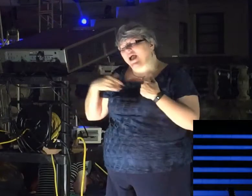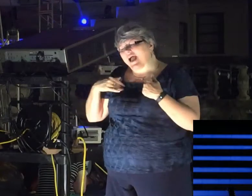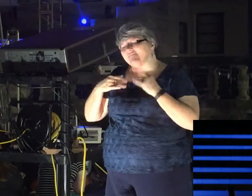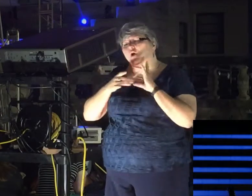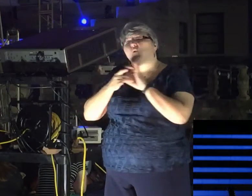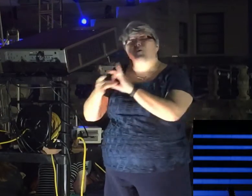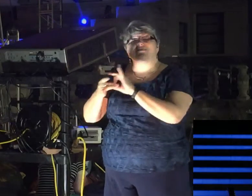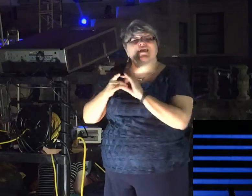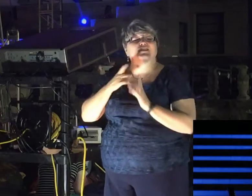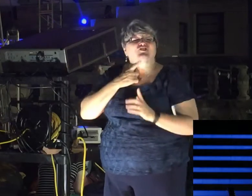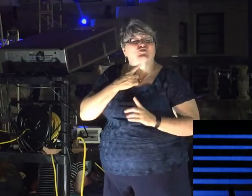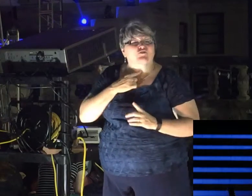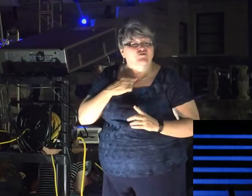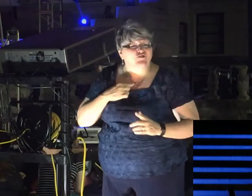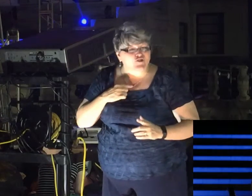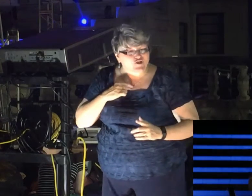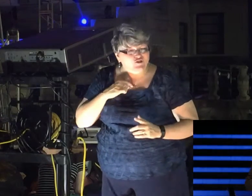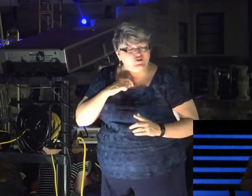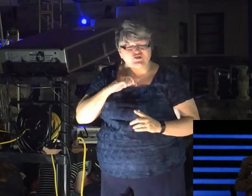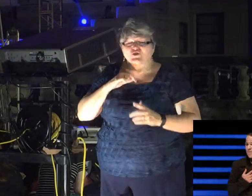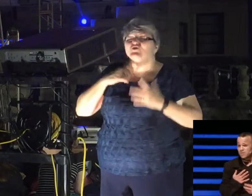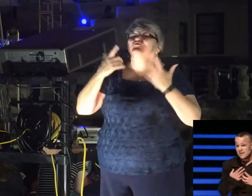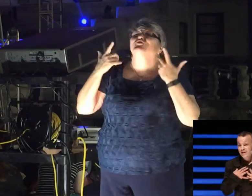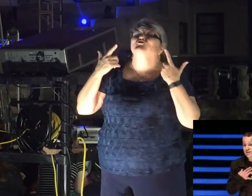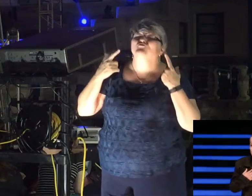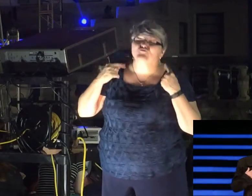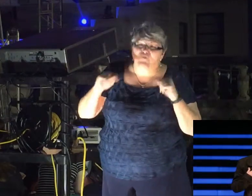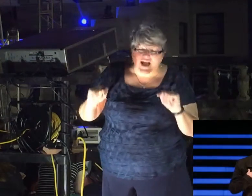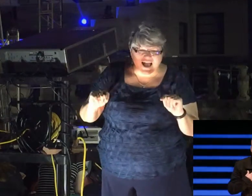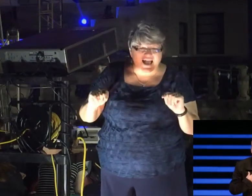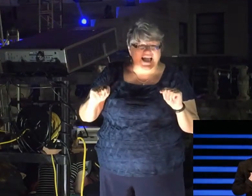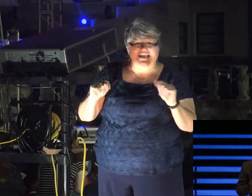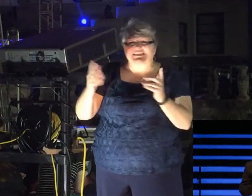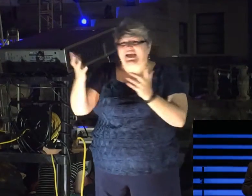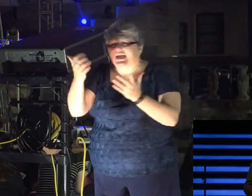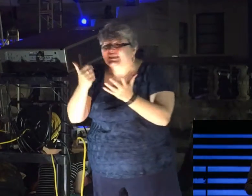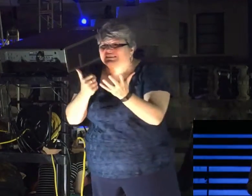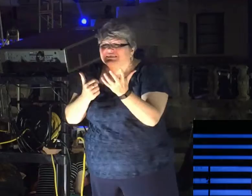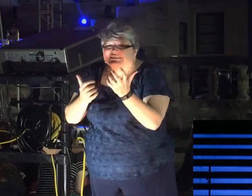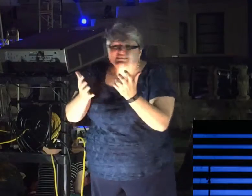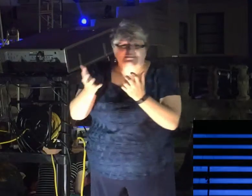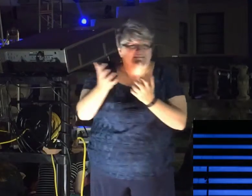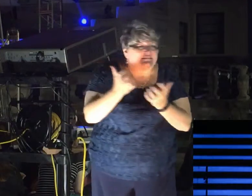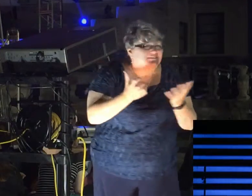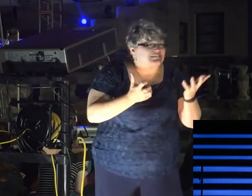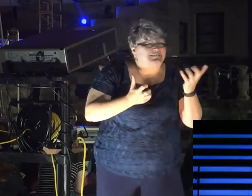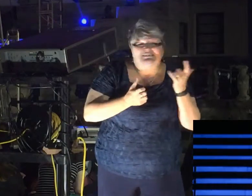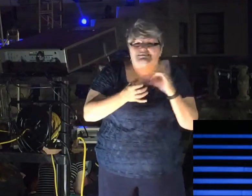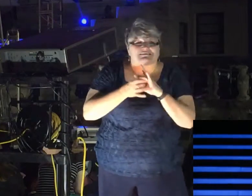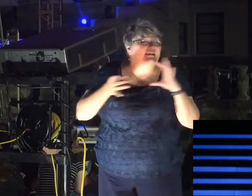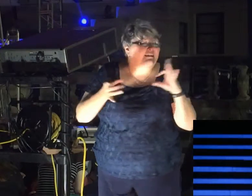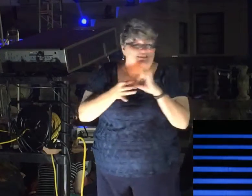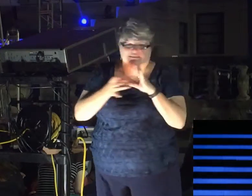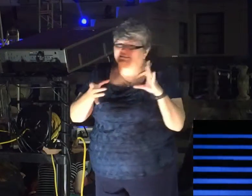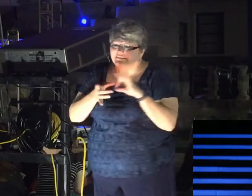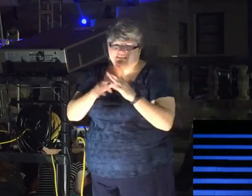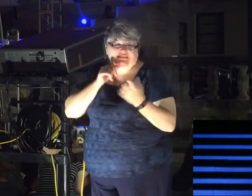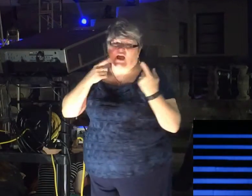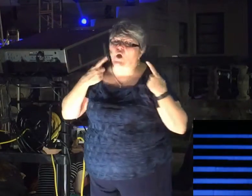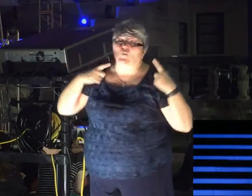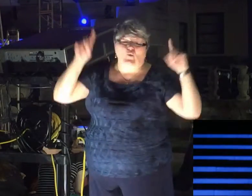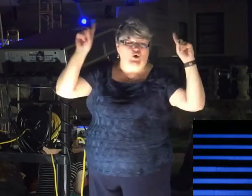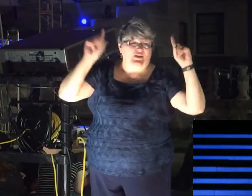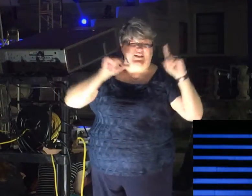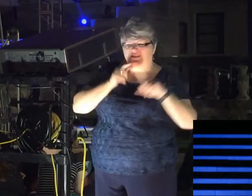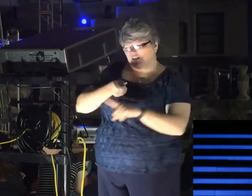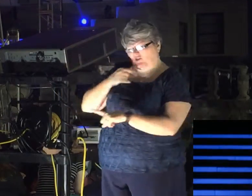says, you have a relational thirst. You've tried to take into broken ways of expressing relationships, and it's